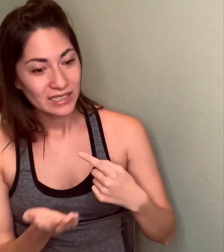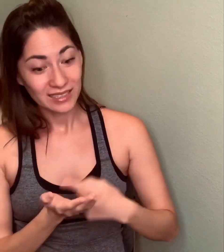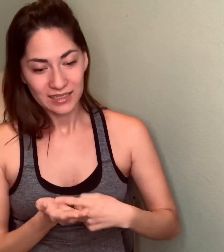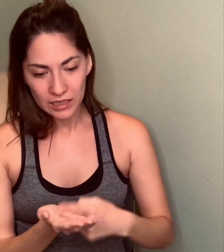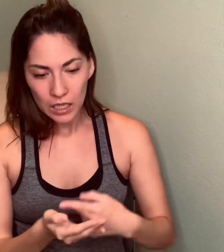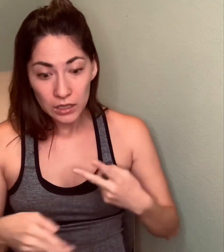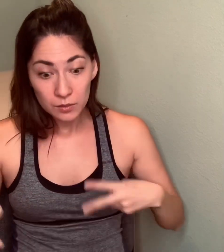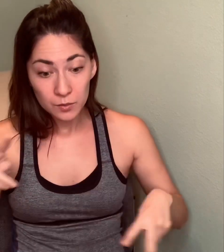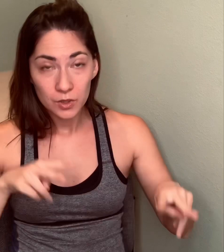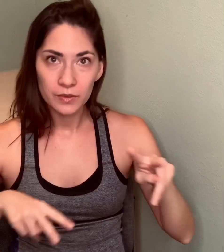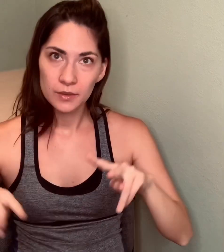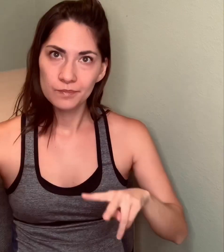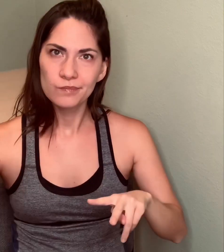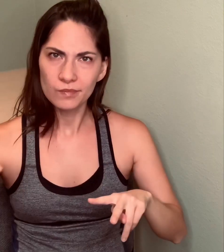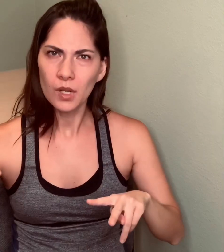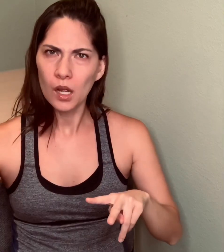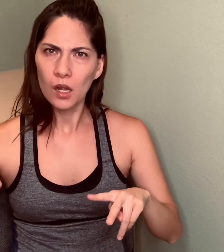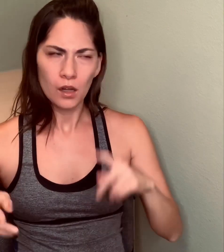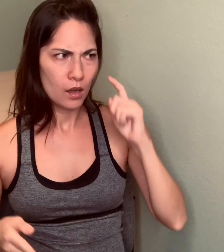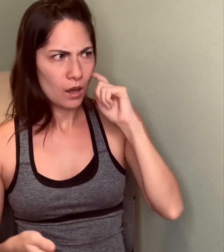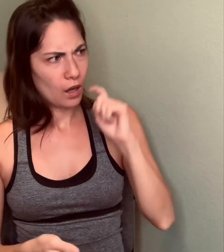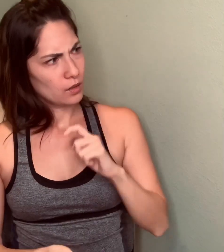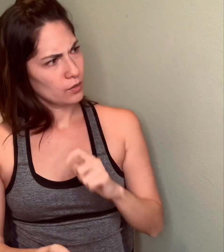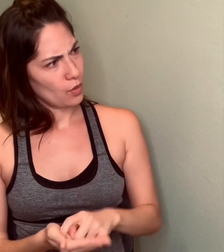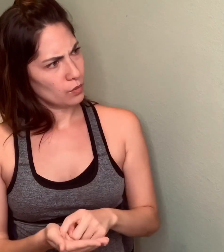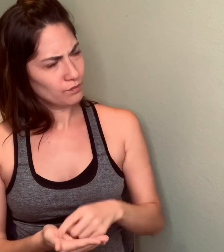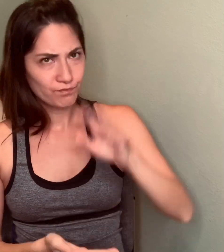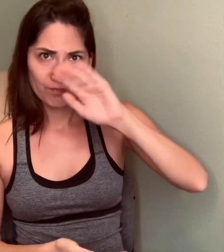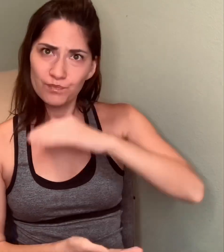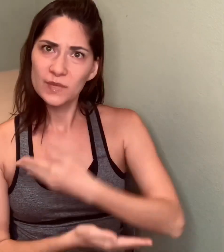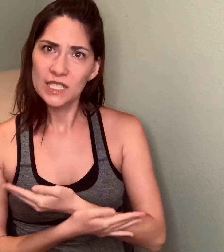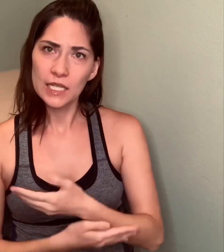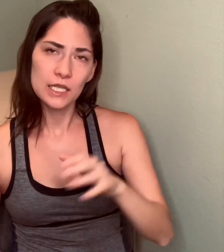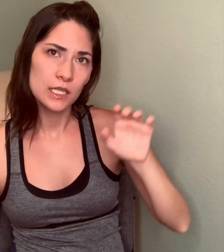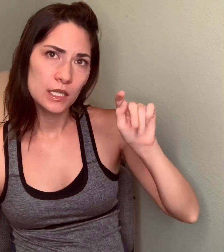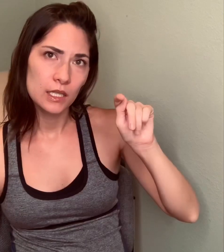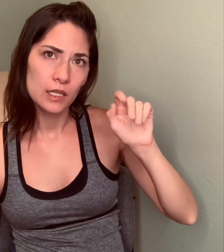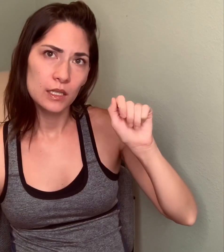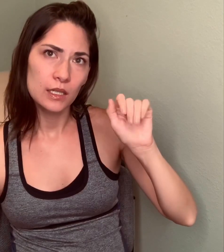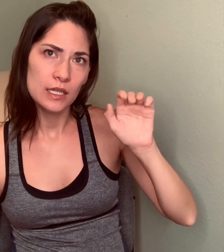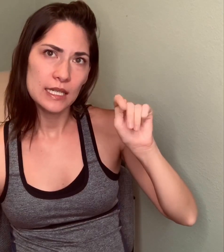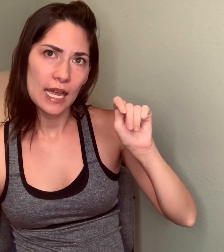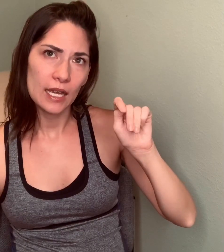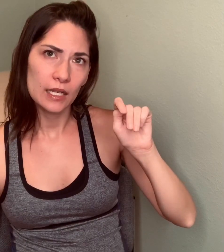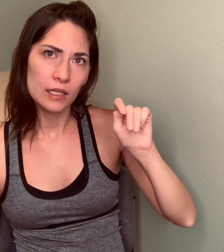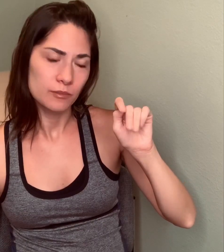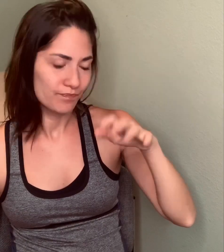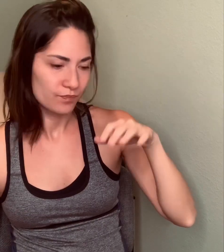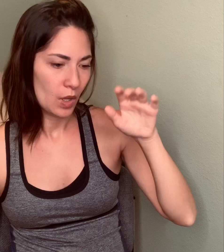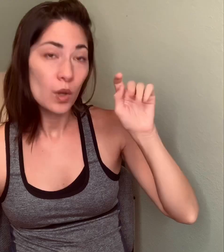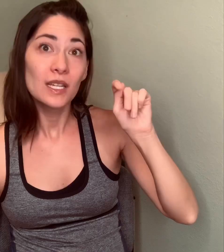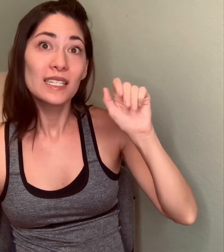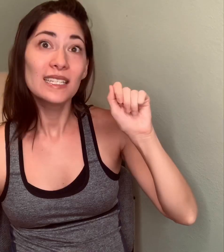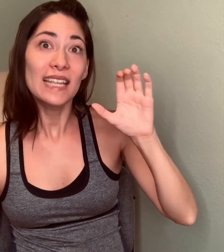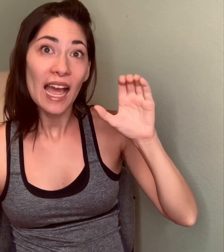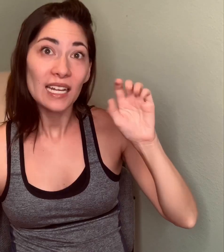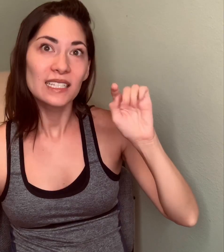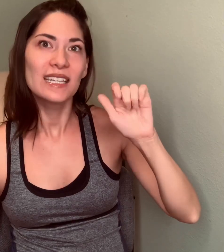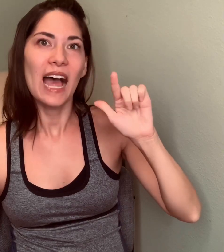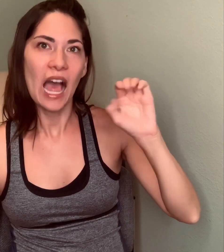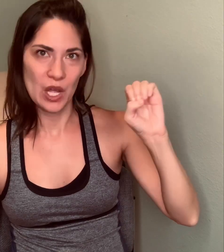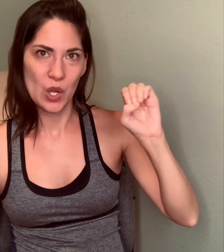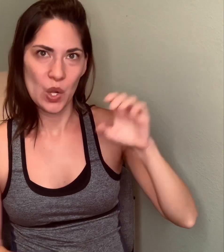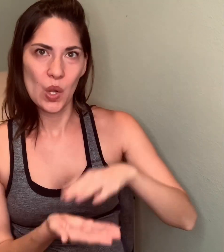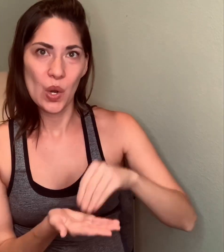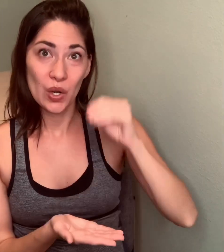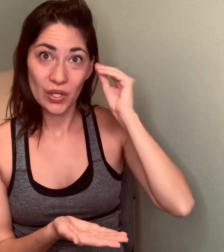that with my son. But my son is a tactile learner, is something I figured out. Like, I've noticed that when I literally put